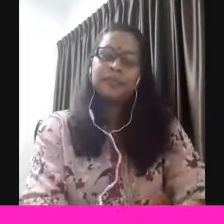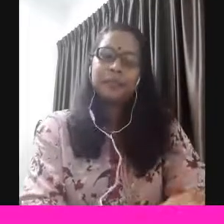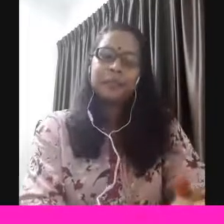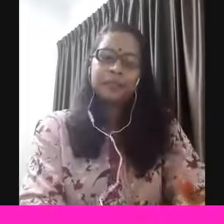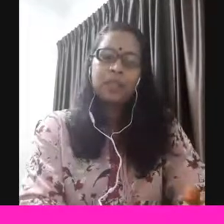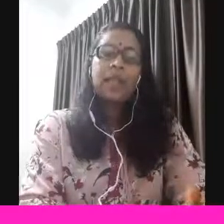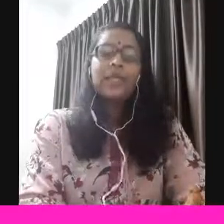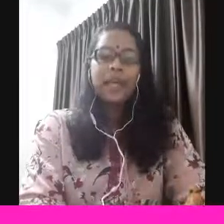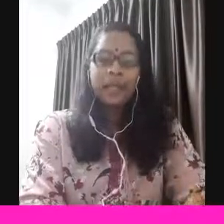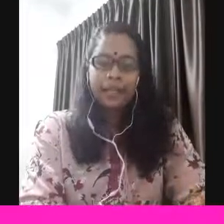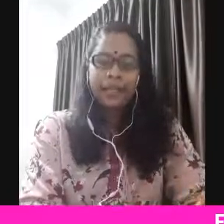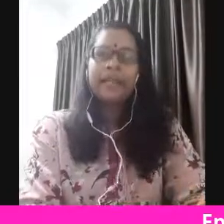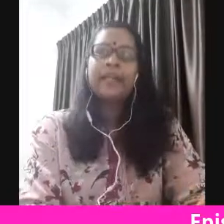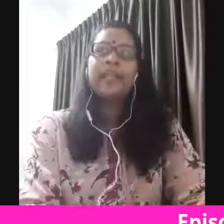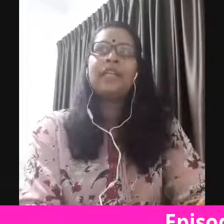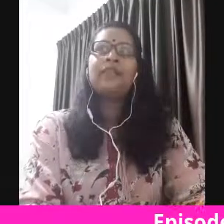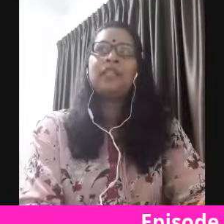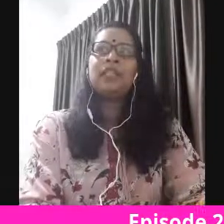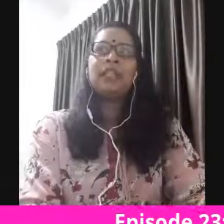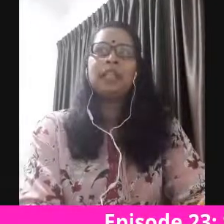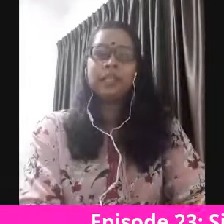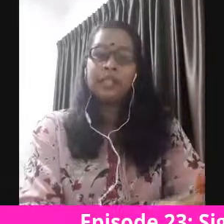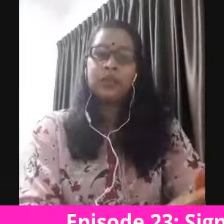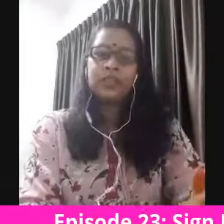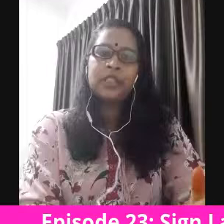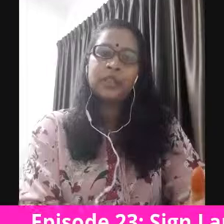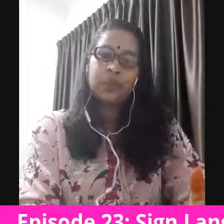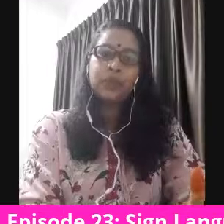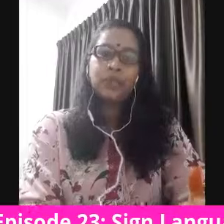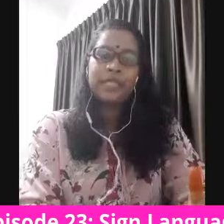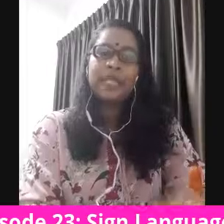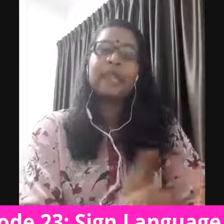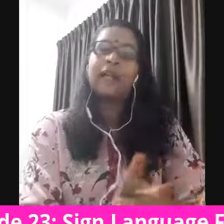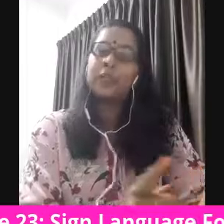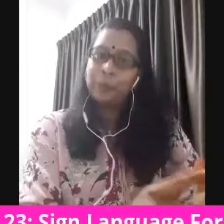syllabus? Yeah, they will. These